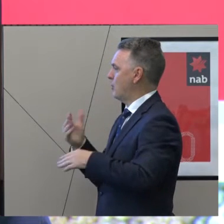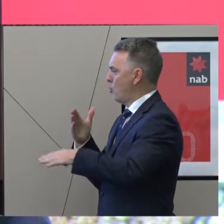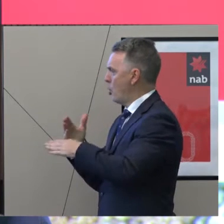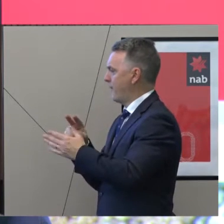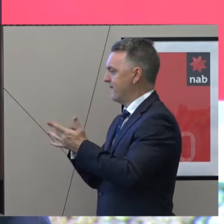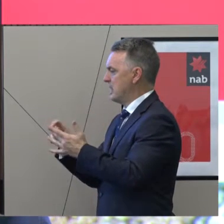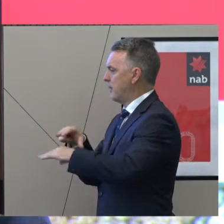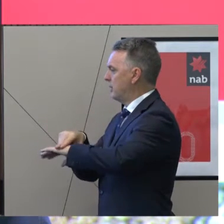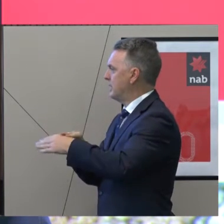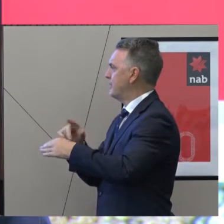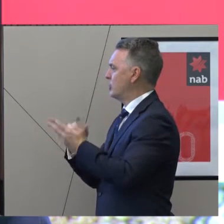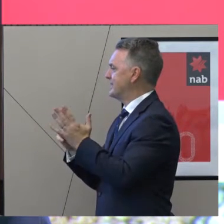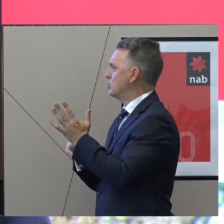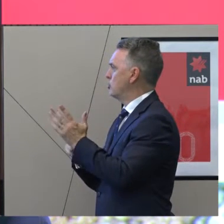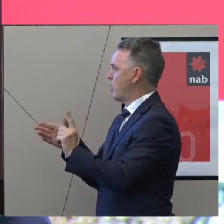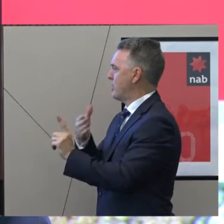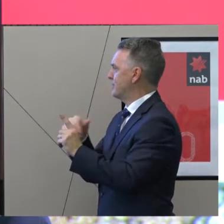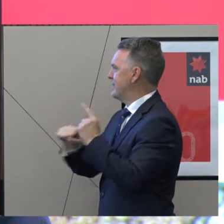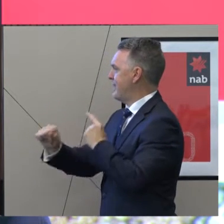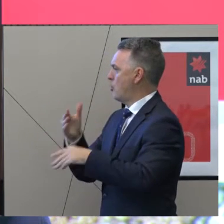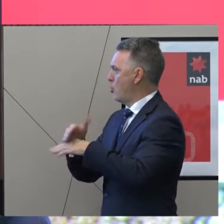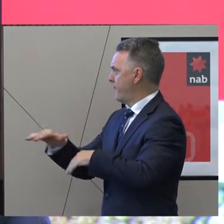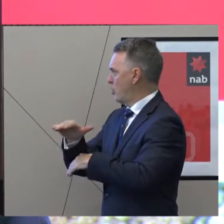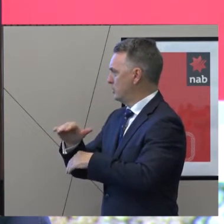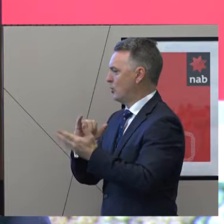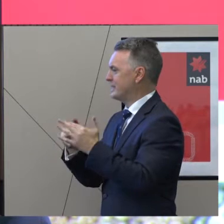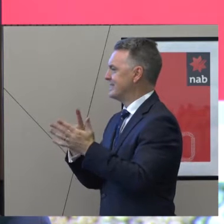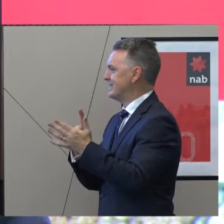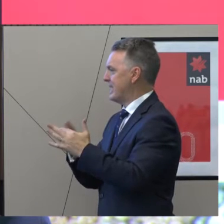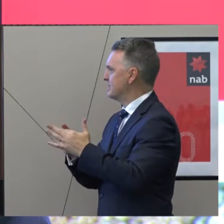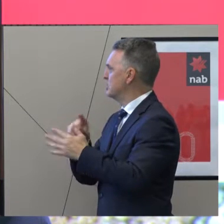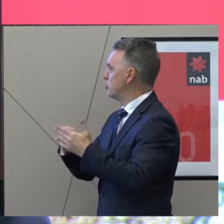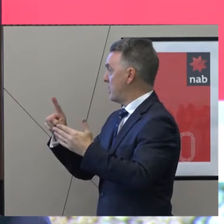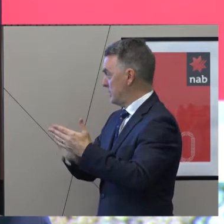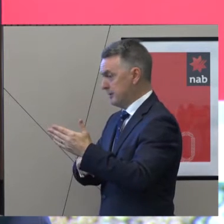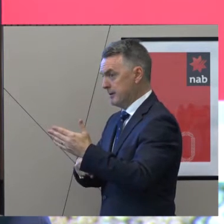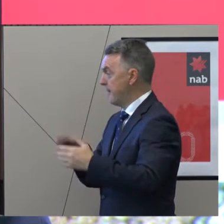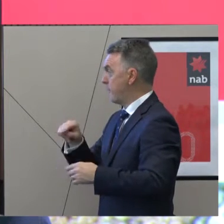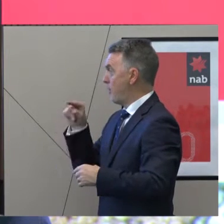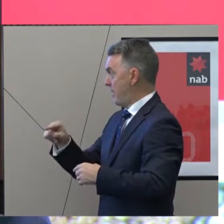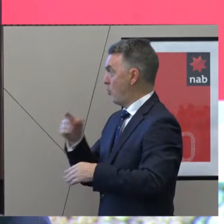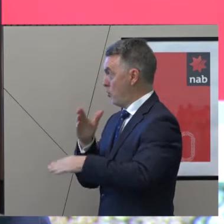to sexual harassment within their workforce and sex discrimination. And interestingly, out of that